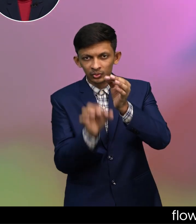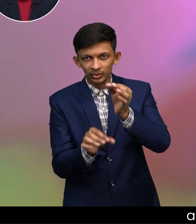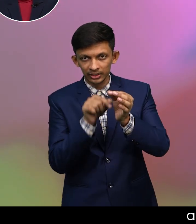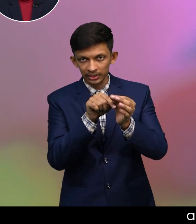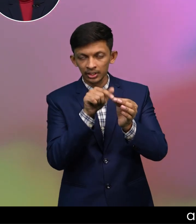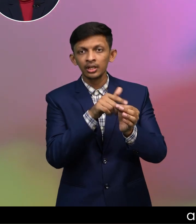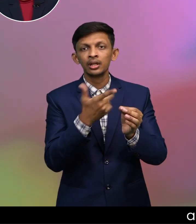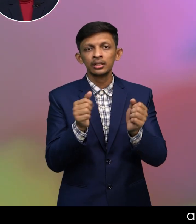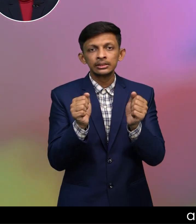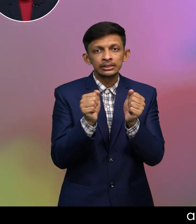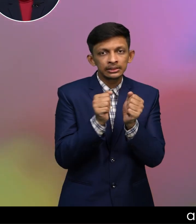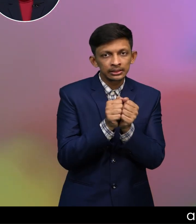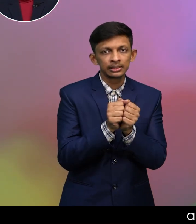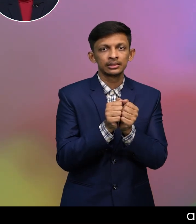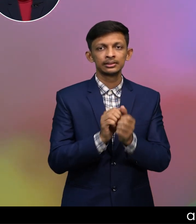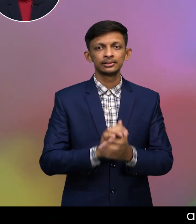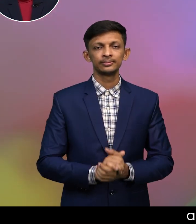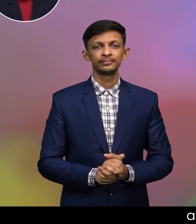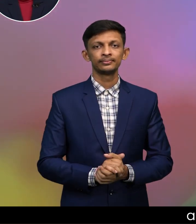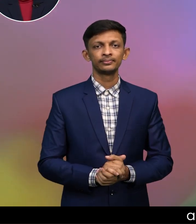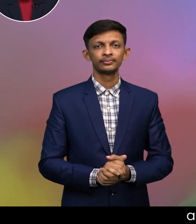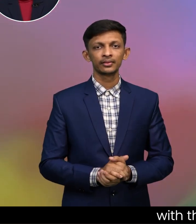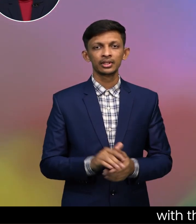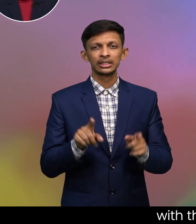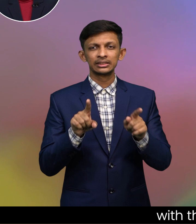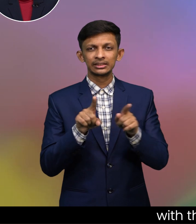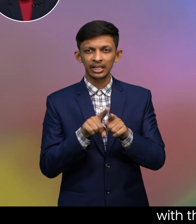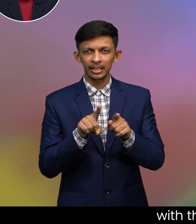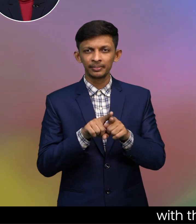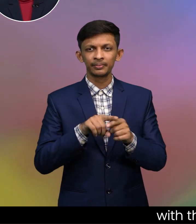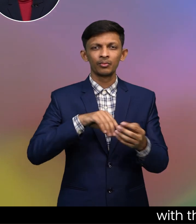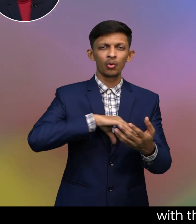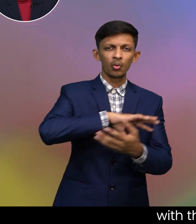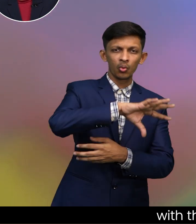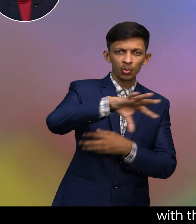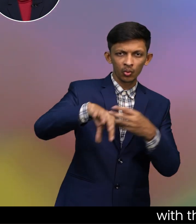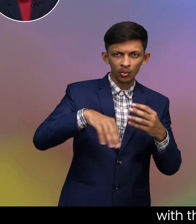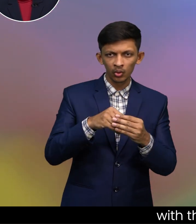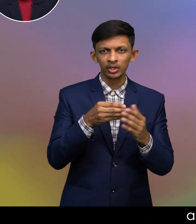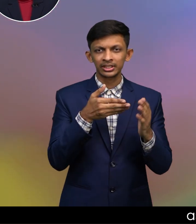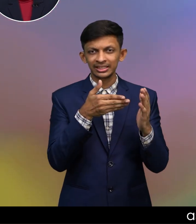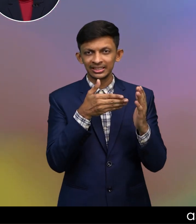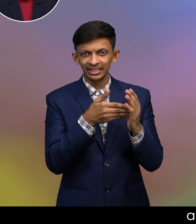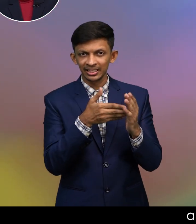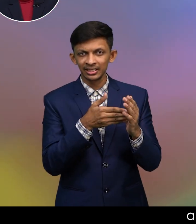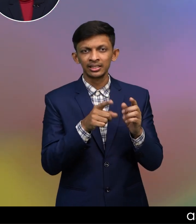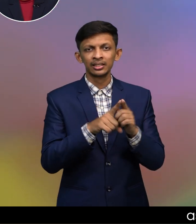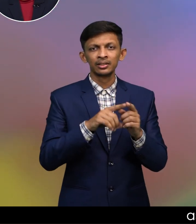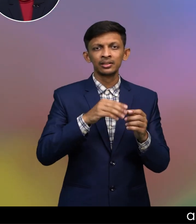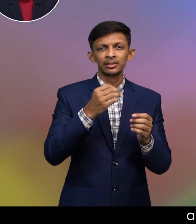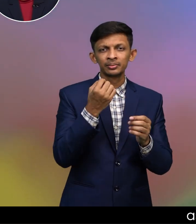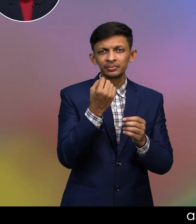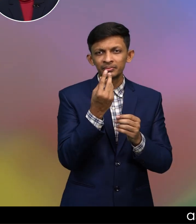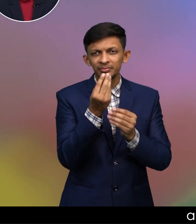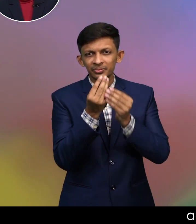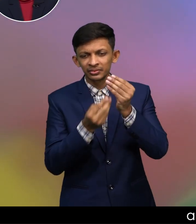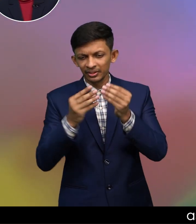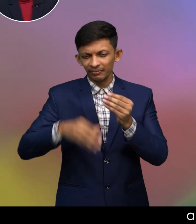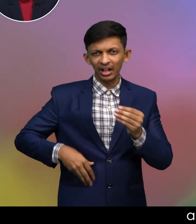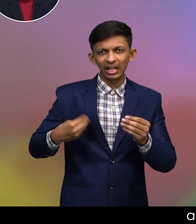In this apparatus, blood flows through channels or tubes. These tubes